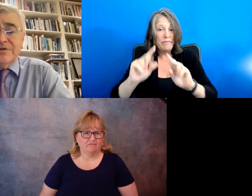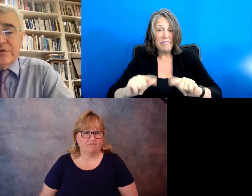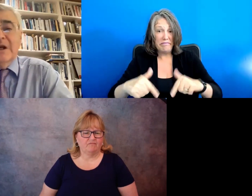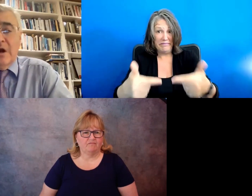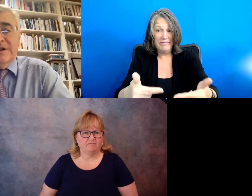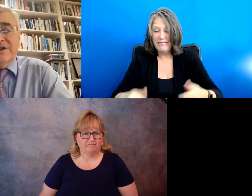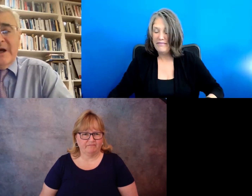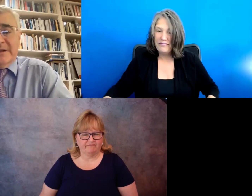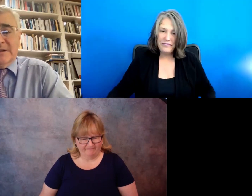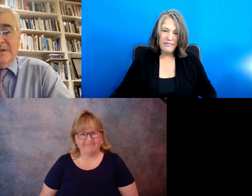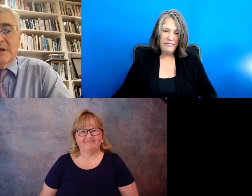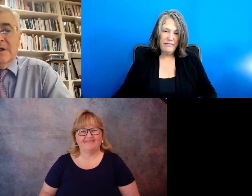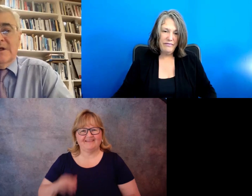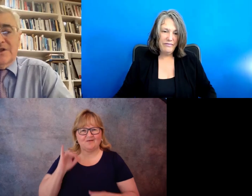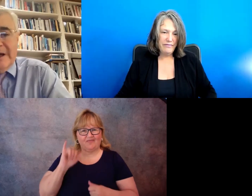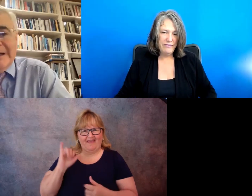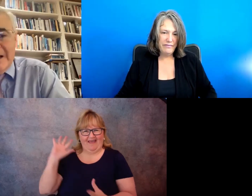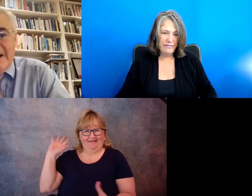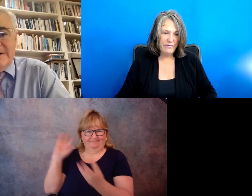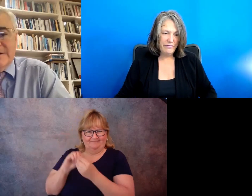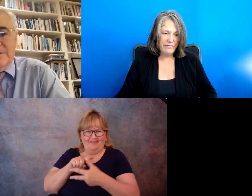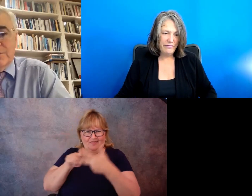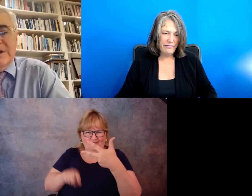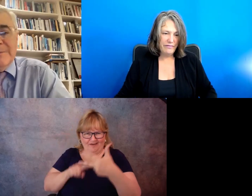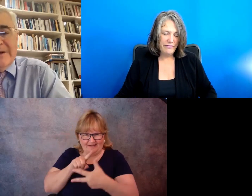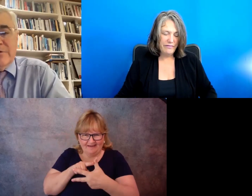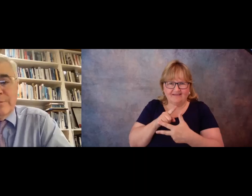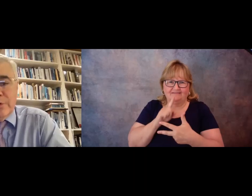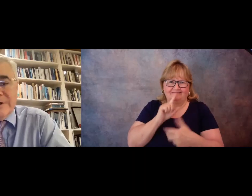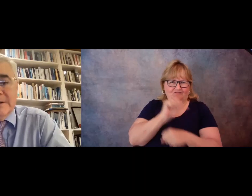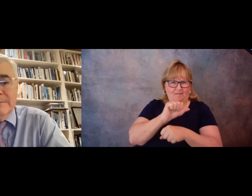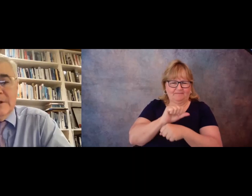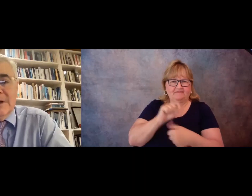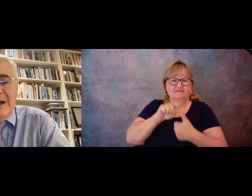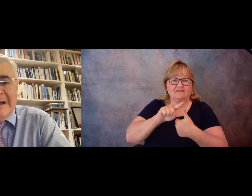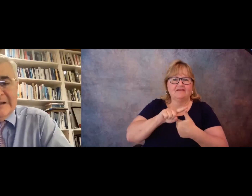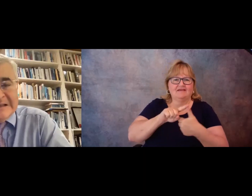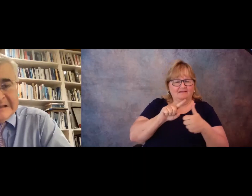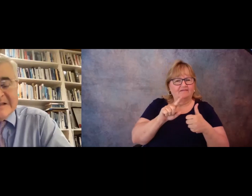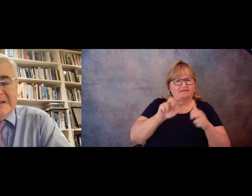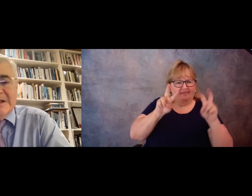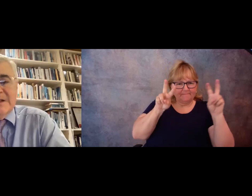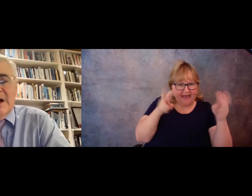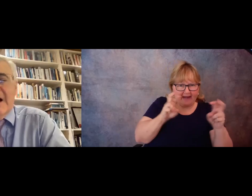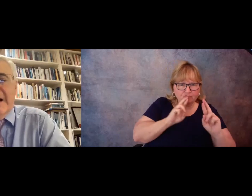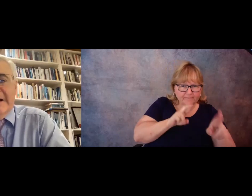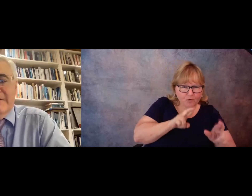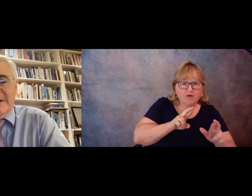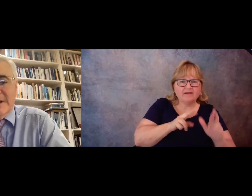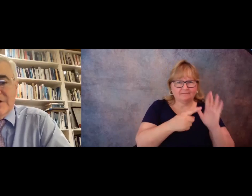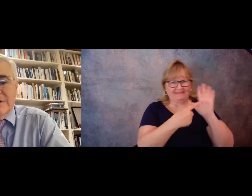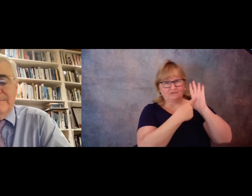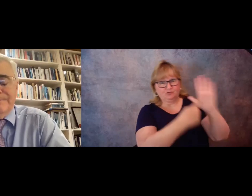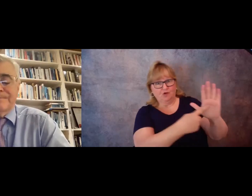these are the 3 large tasks: shining a light through thematic reporting and initiating a